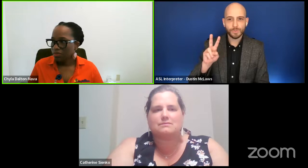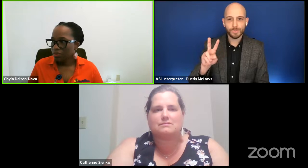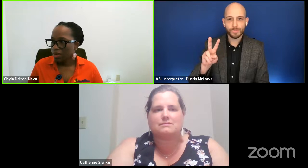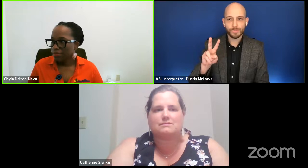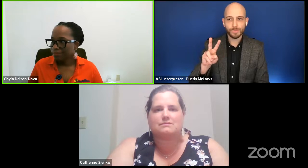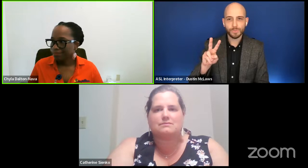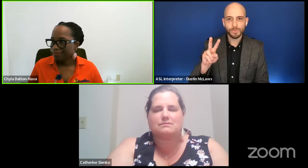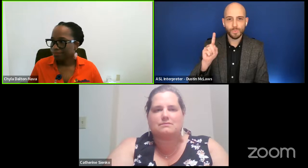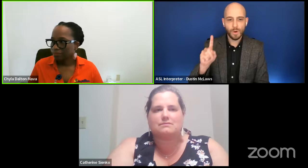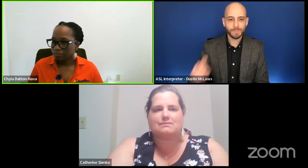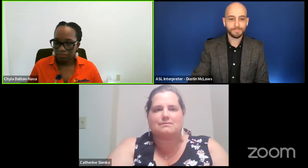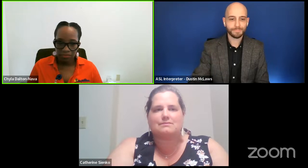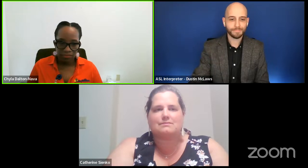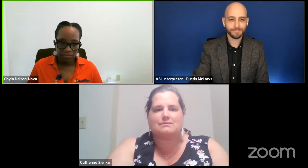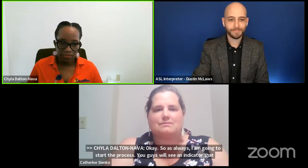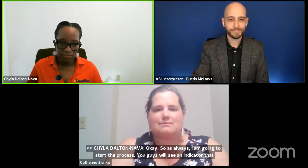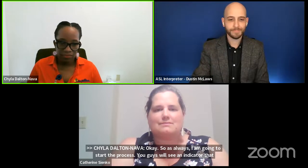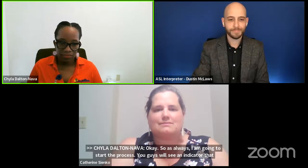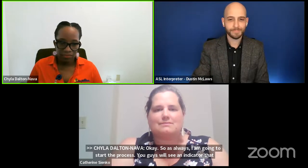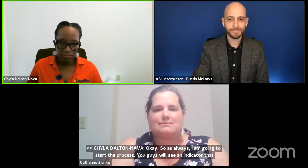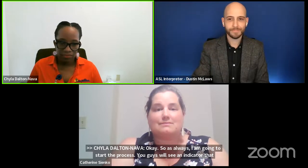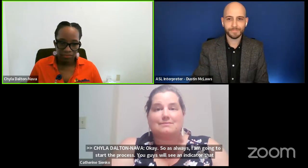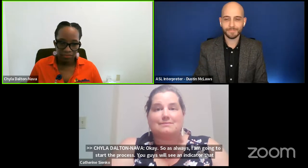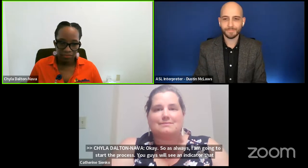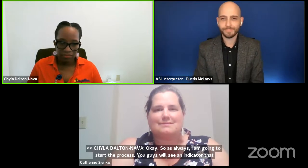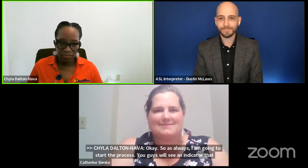2, 1.